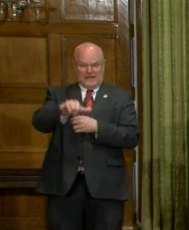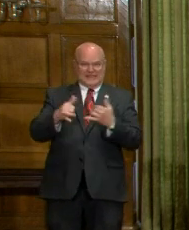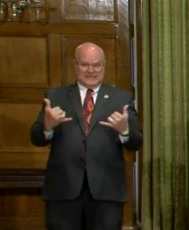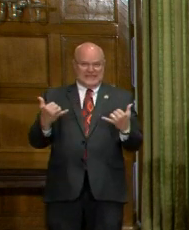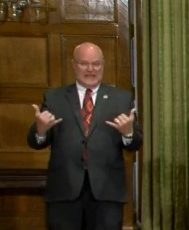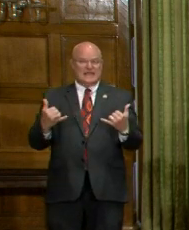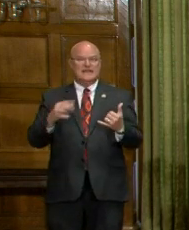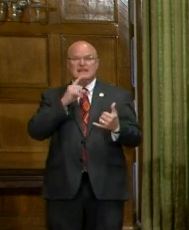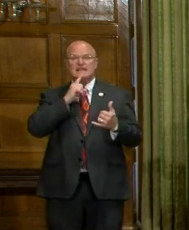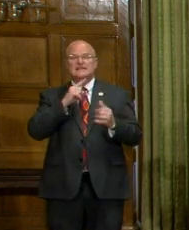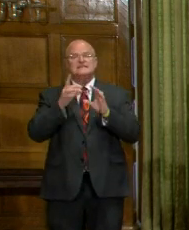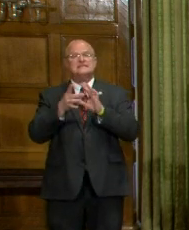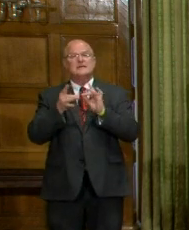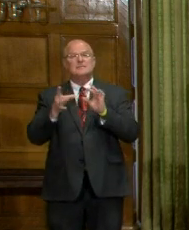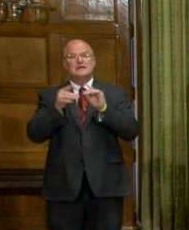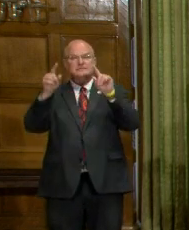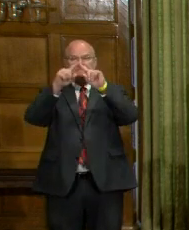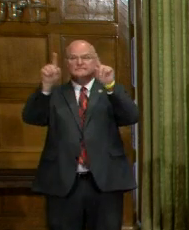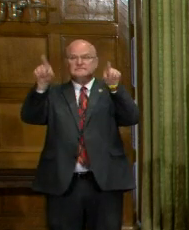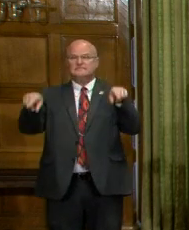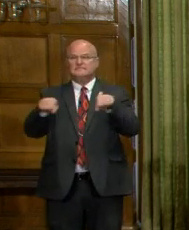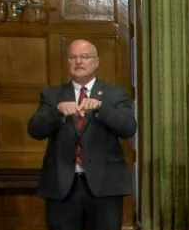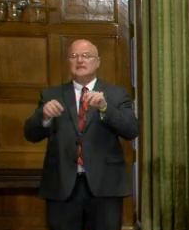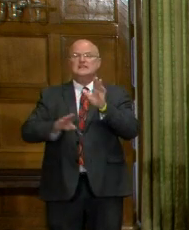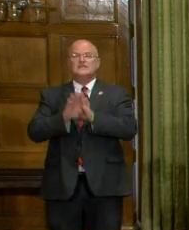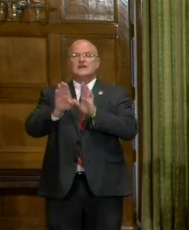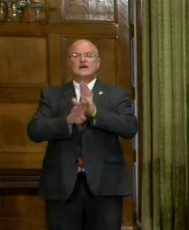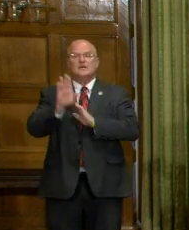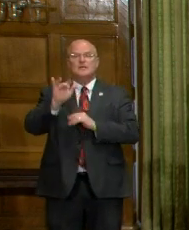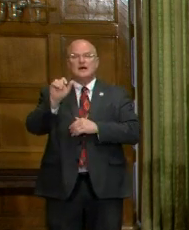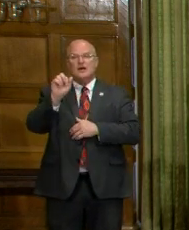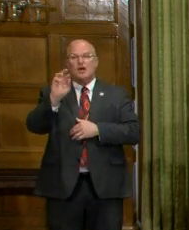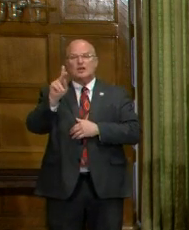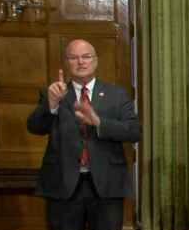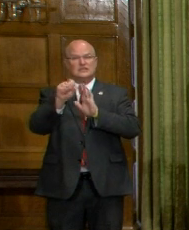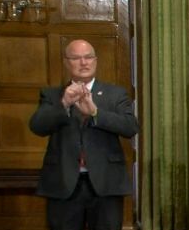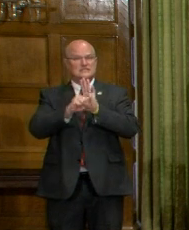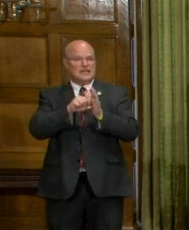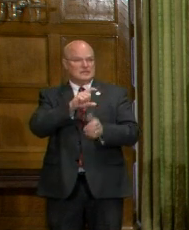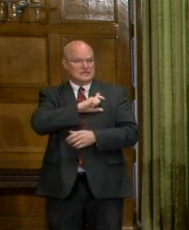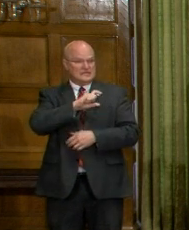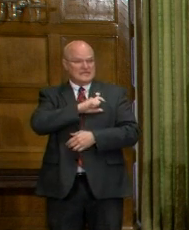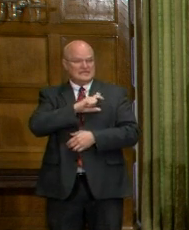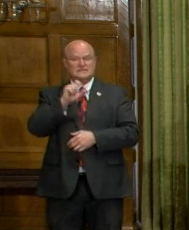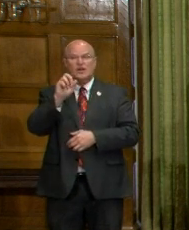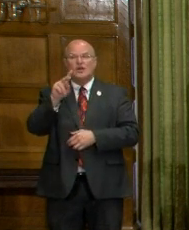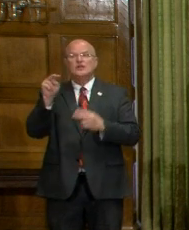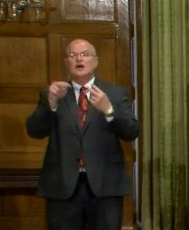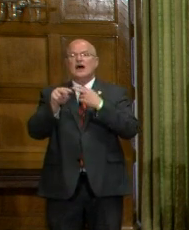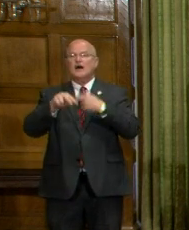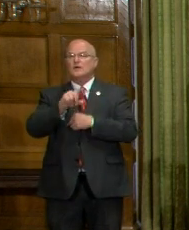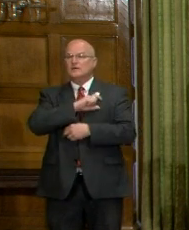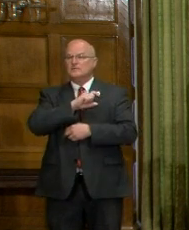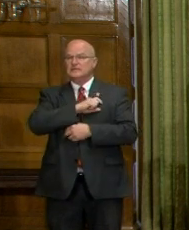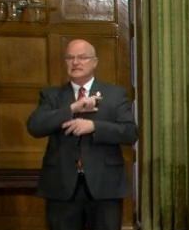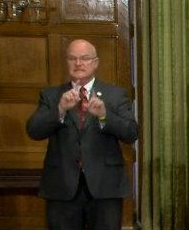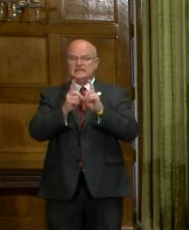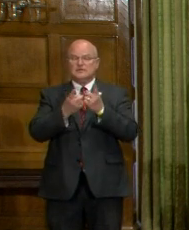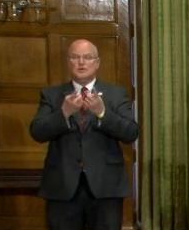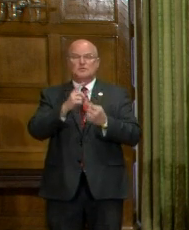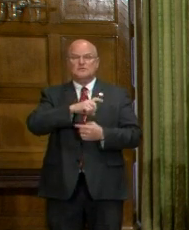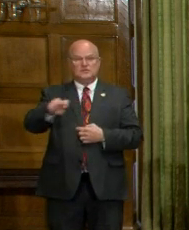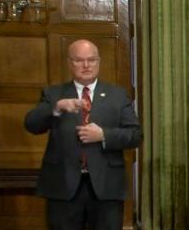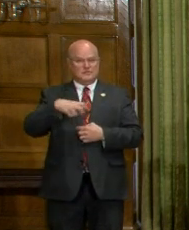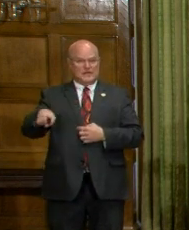today, which is a message board that's developed by the Arkansas State Police and the Arkansas Highway Police, the Department of